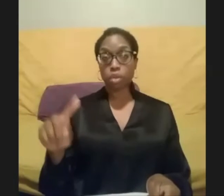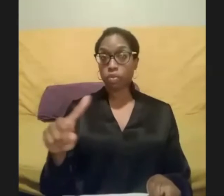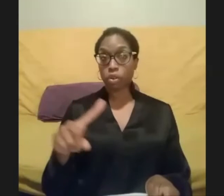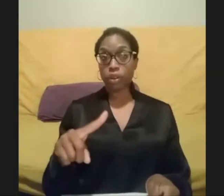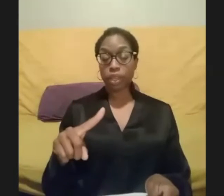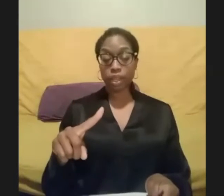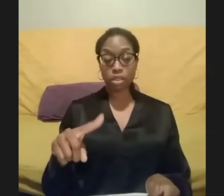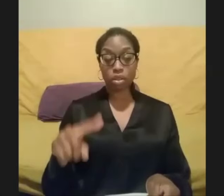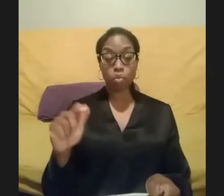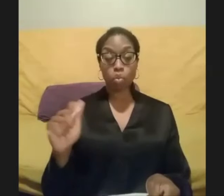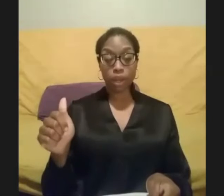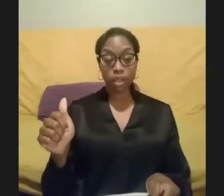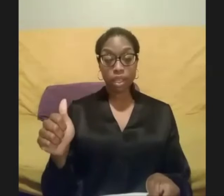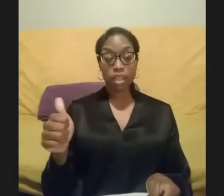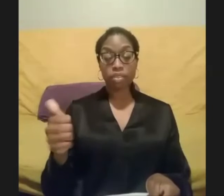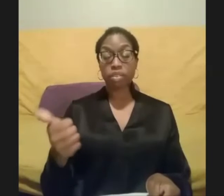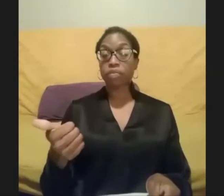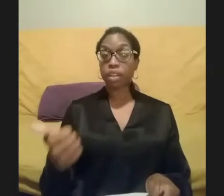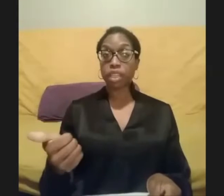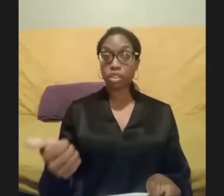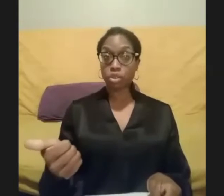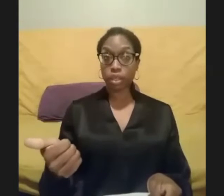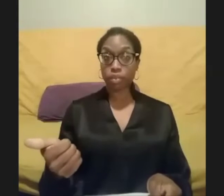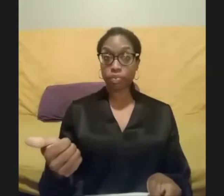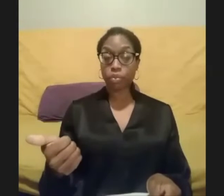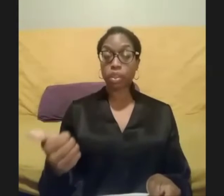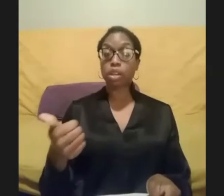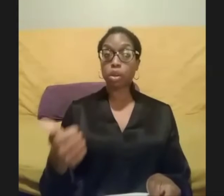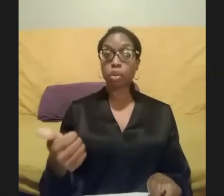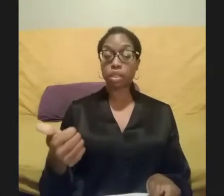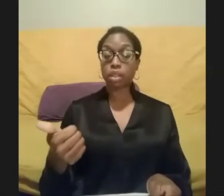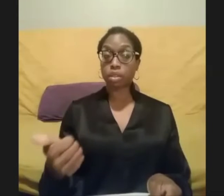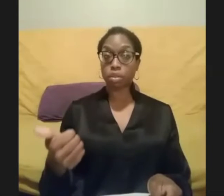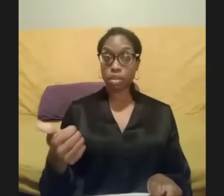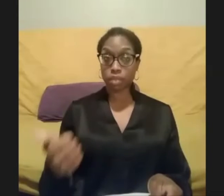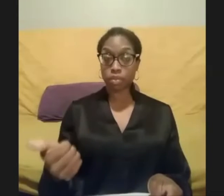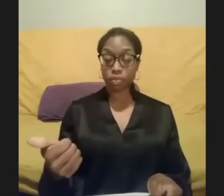for ovarian cancer. One, if there is a family history with a known clinical symptom.